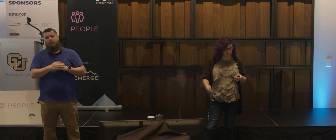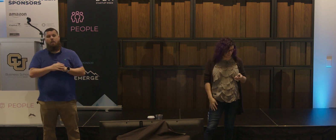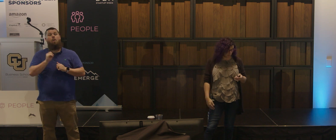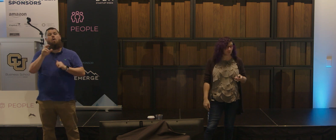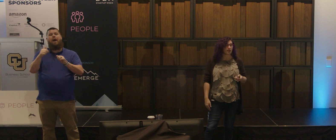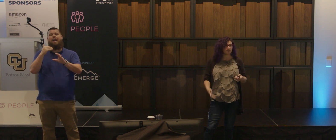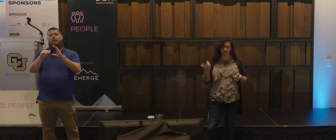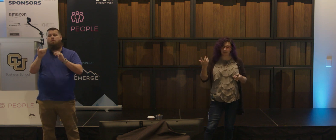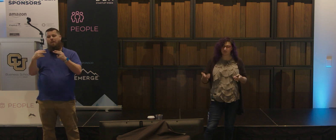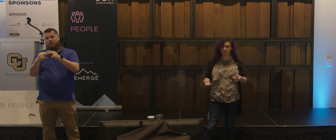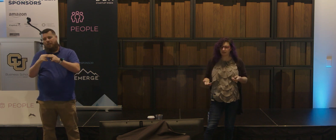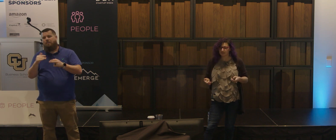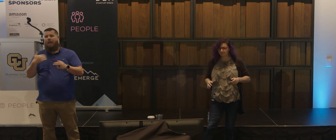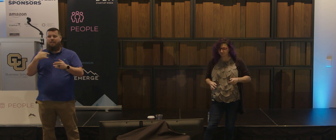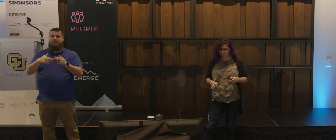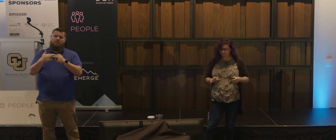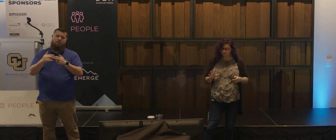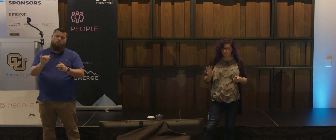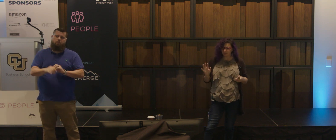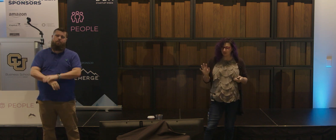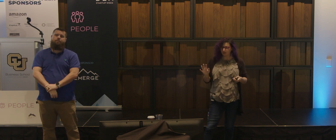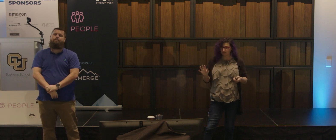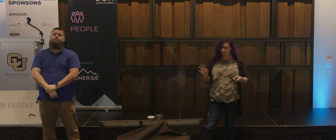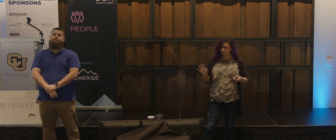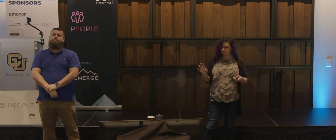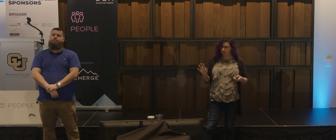or I can email you the slides and it has these links.